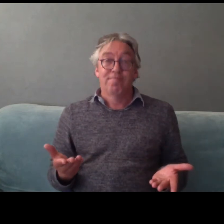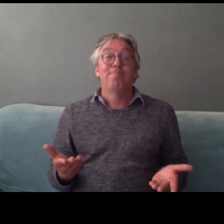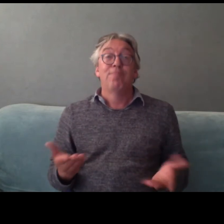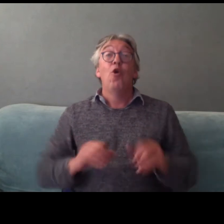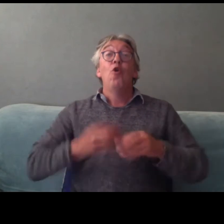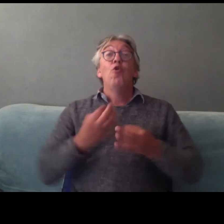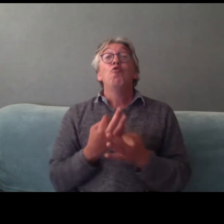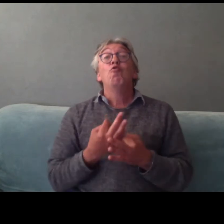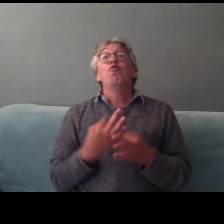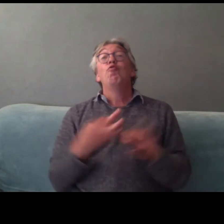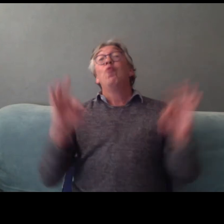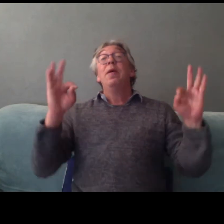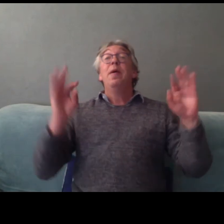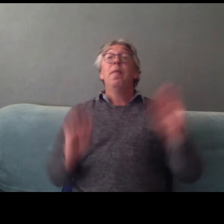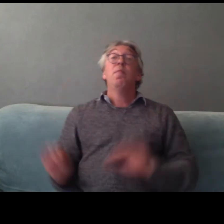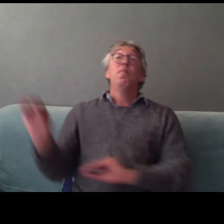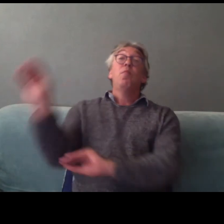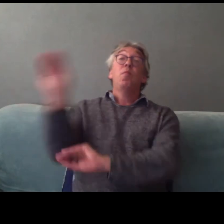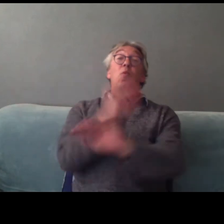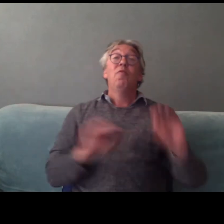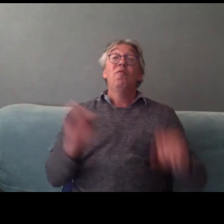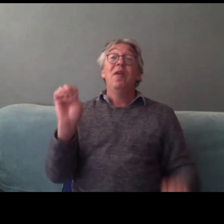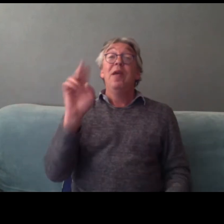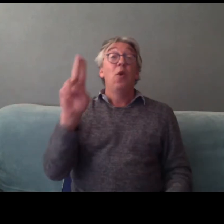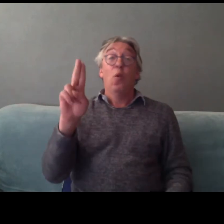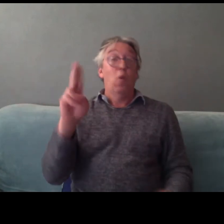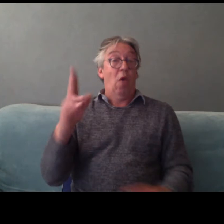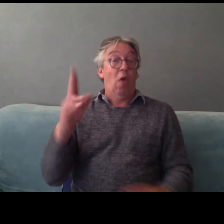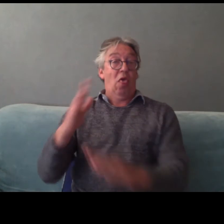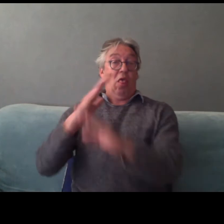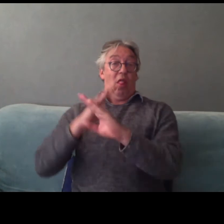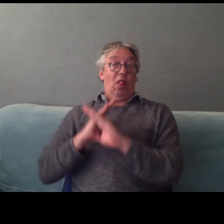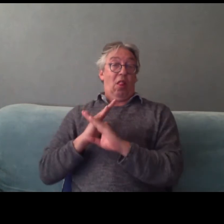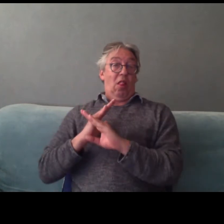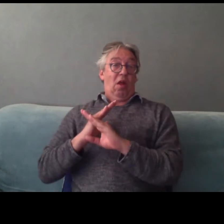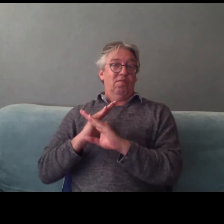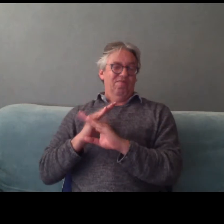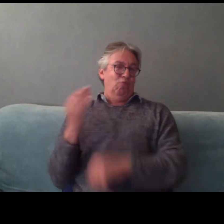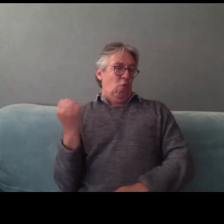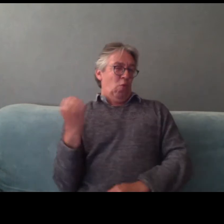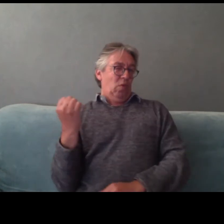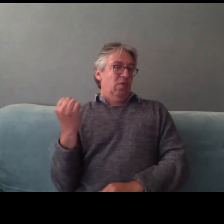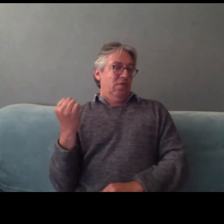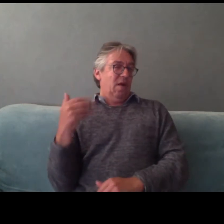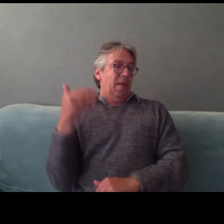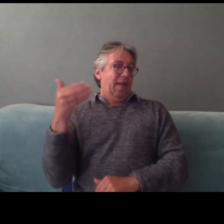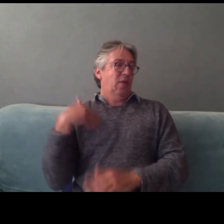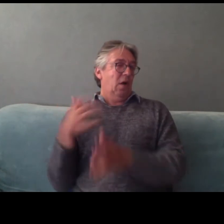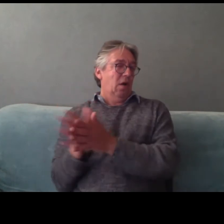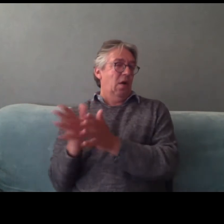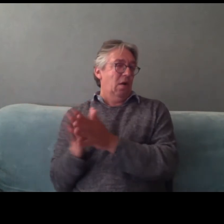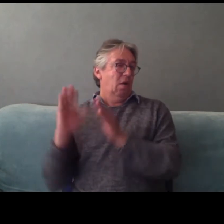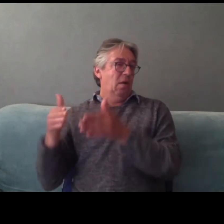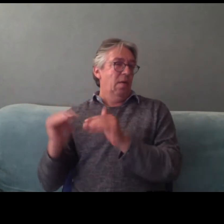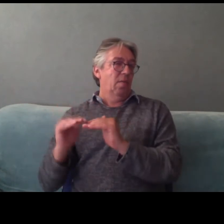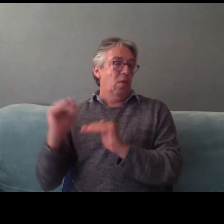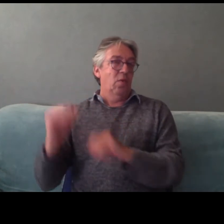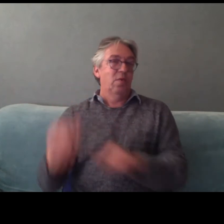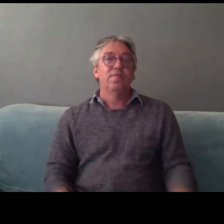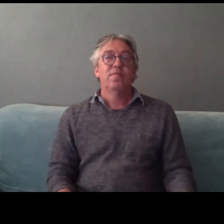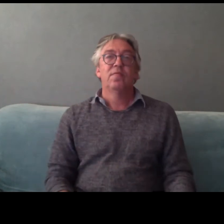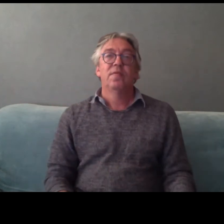a problem we can return to. Okay, so over the past years, there have been several drivers of change to the way that we